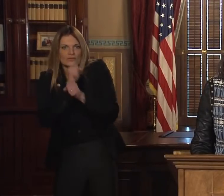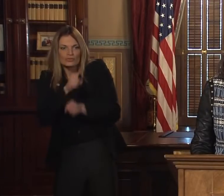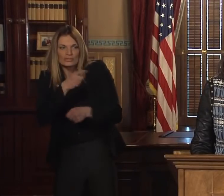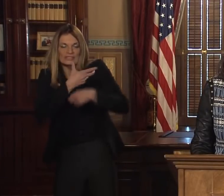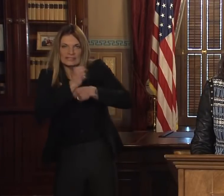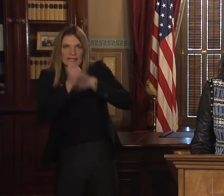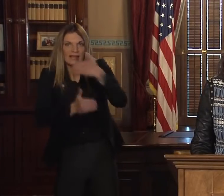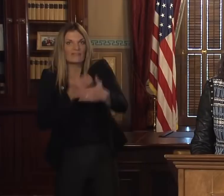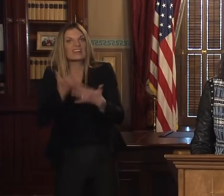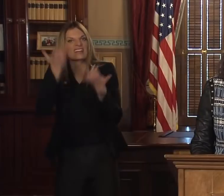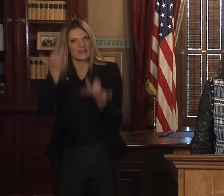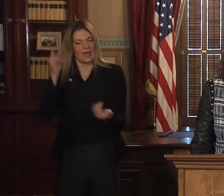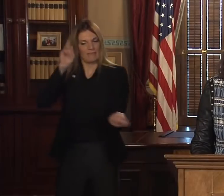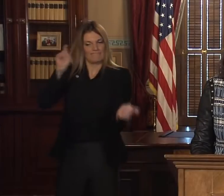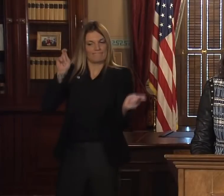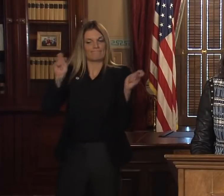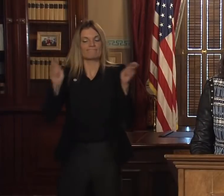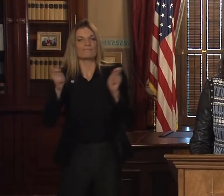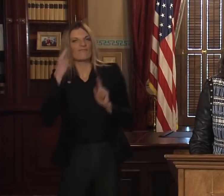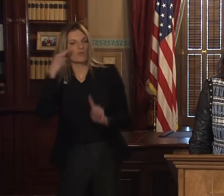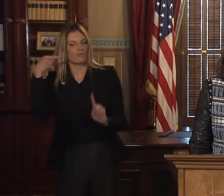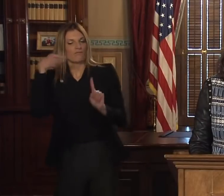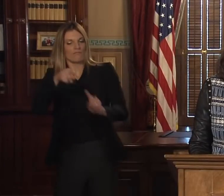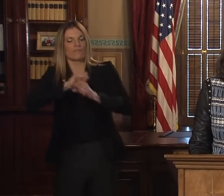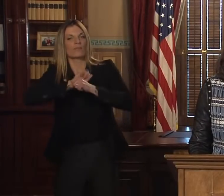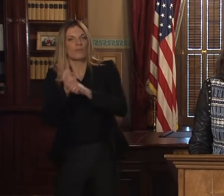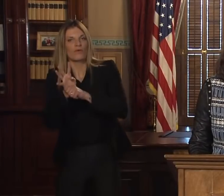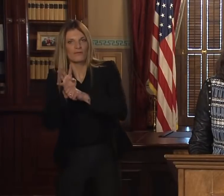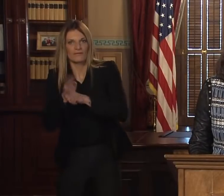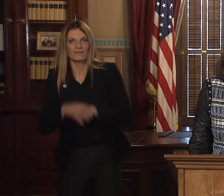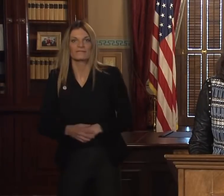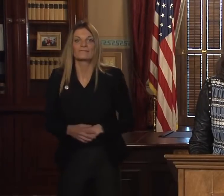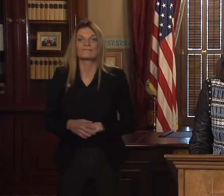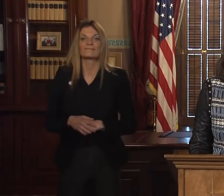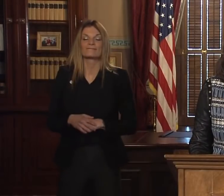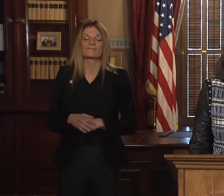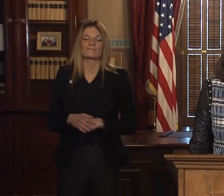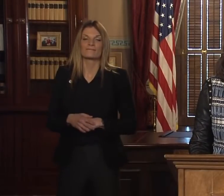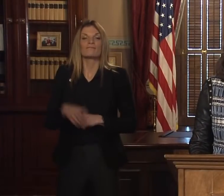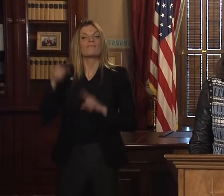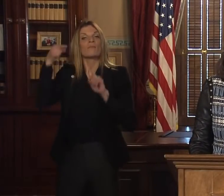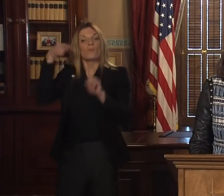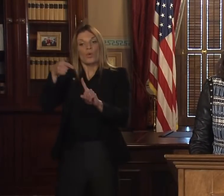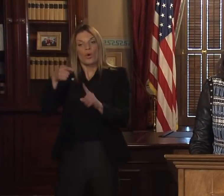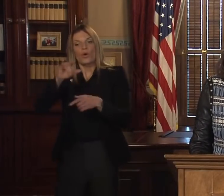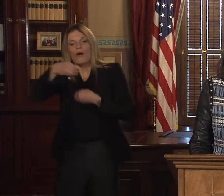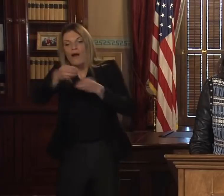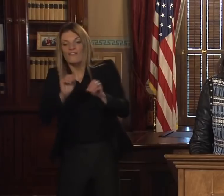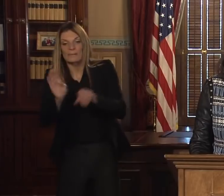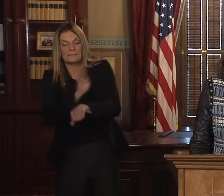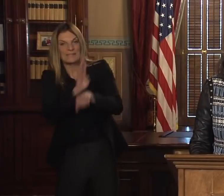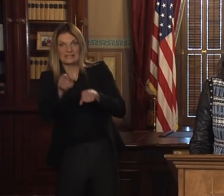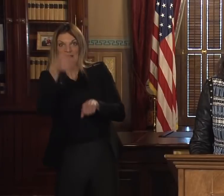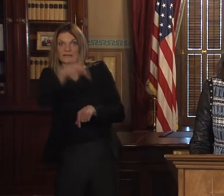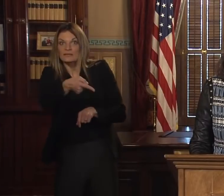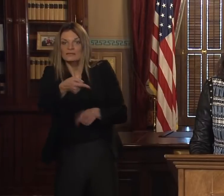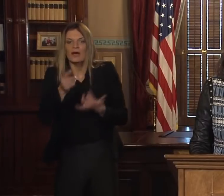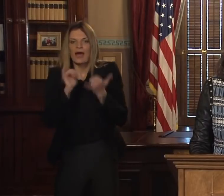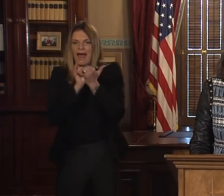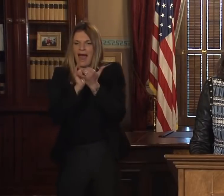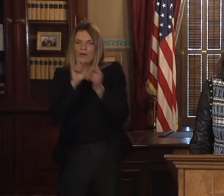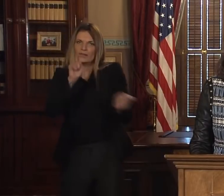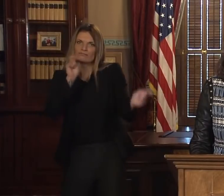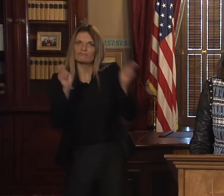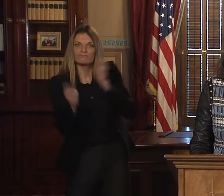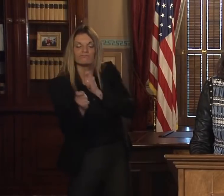the Michigan business community and primarily policies that revolve around offices. Next week, MIOSHA will announce a